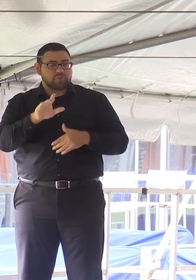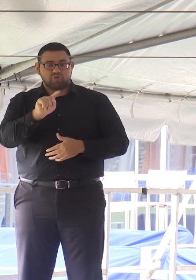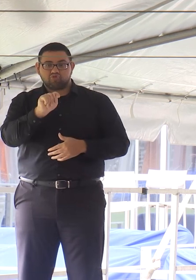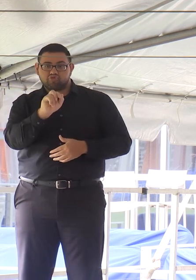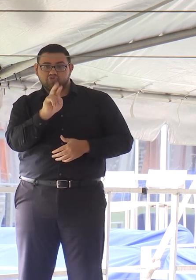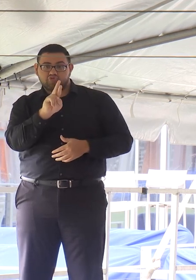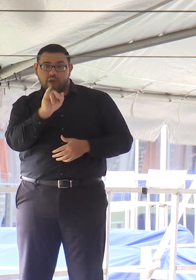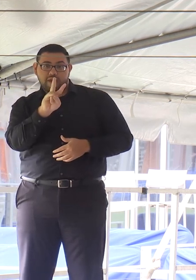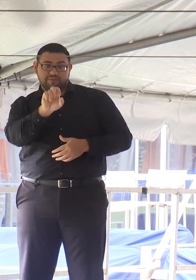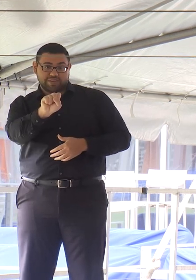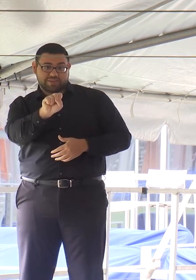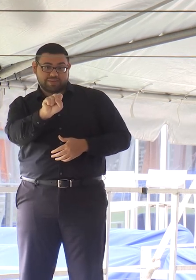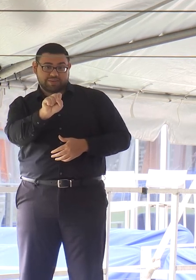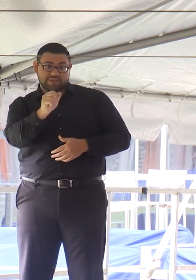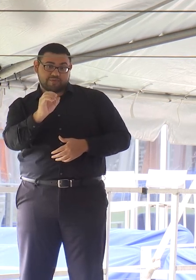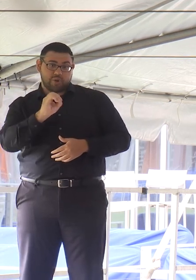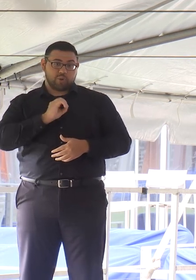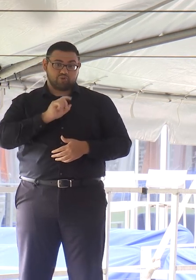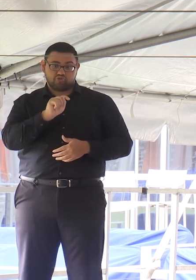Travis.